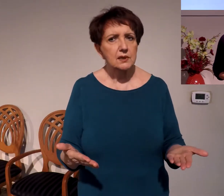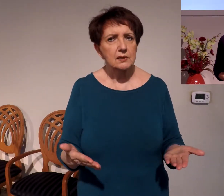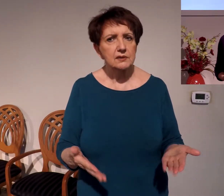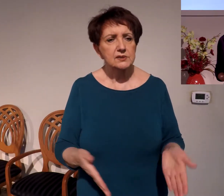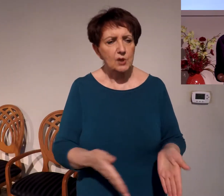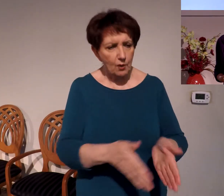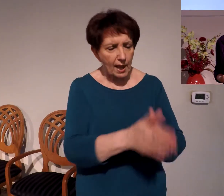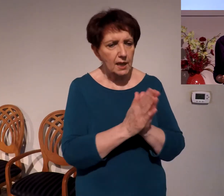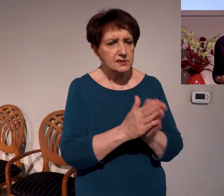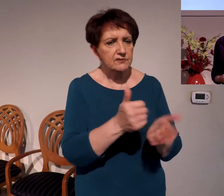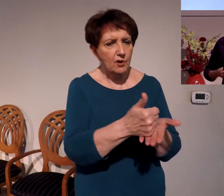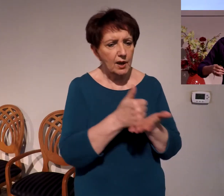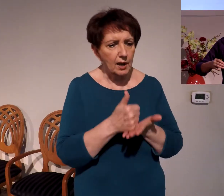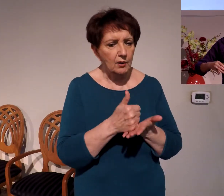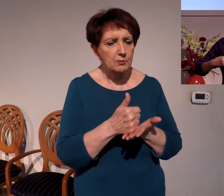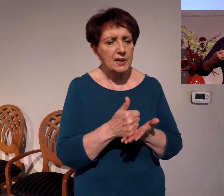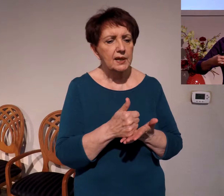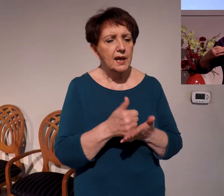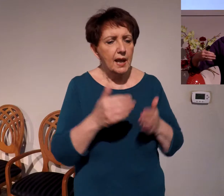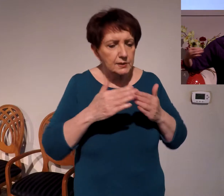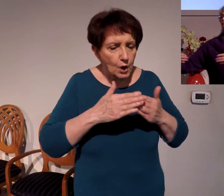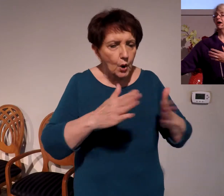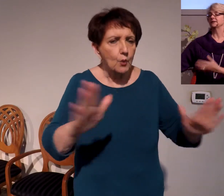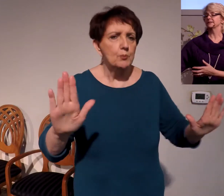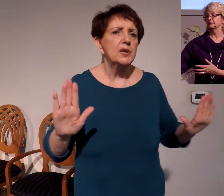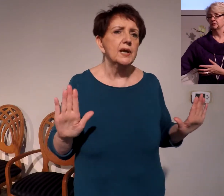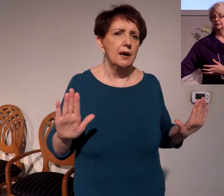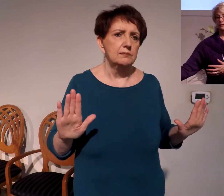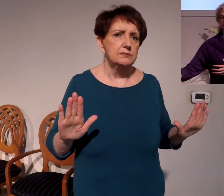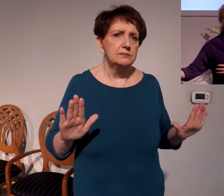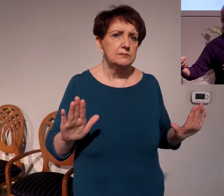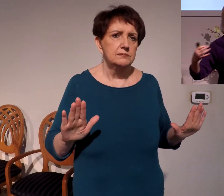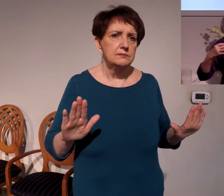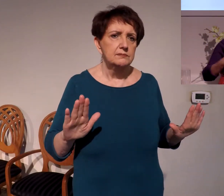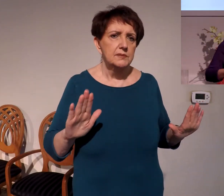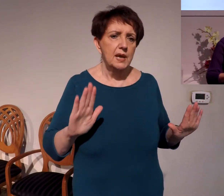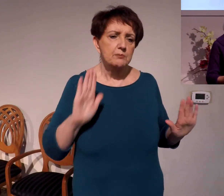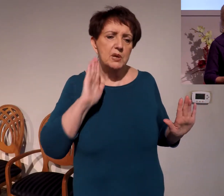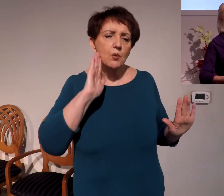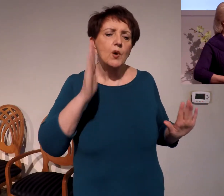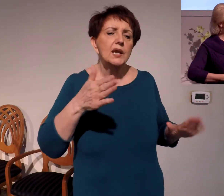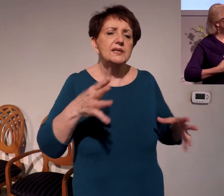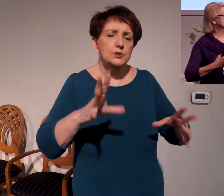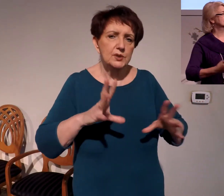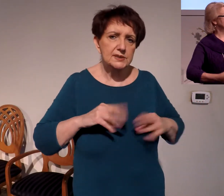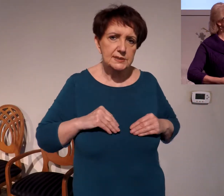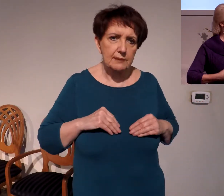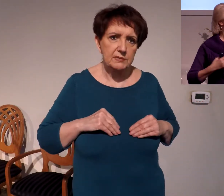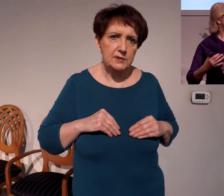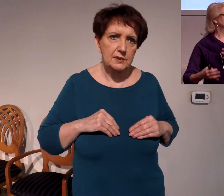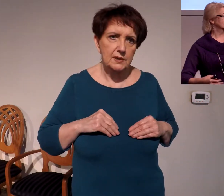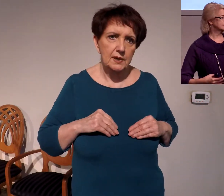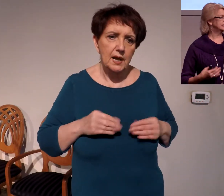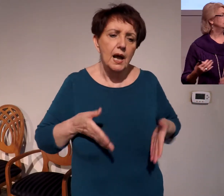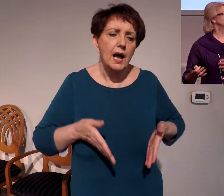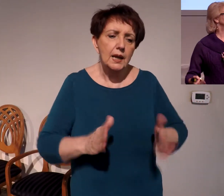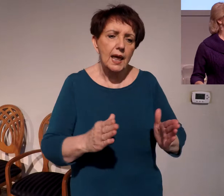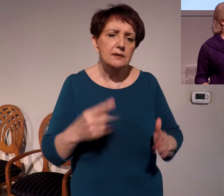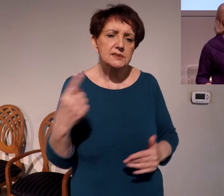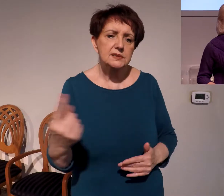be available to it then. Let's let somebody move us, right? Let's let somebody talk